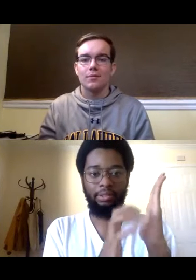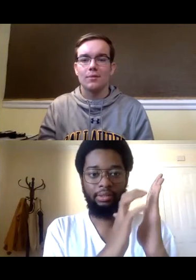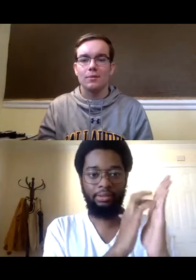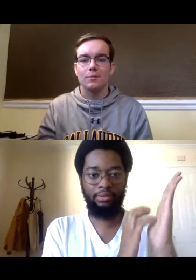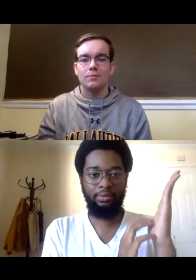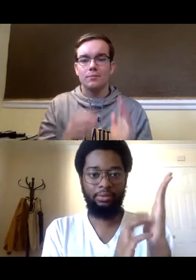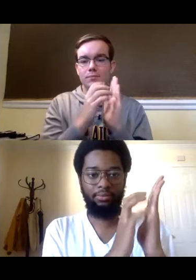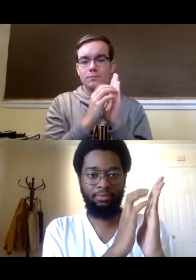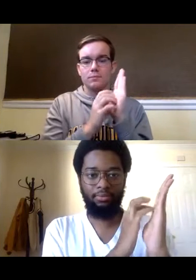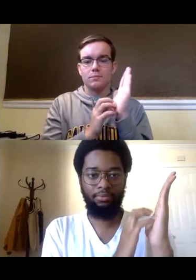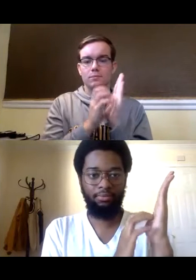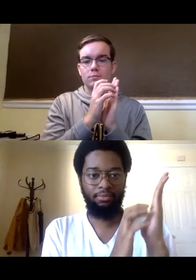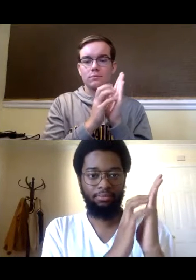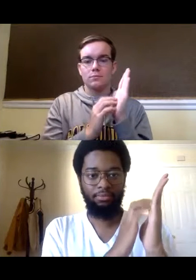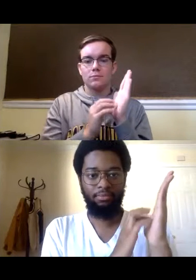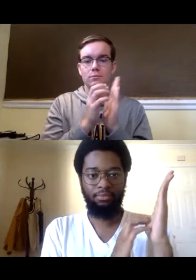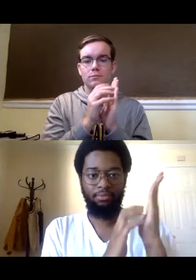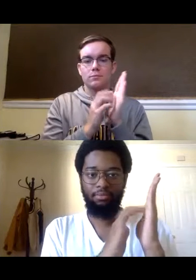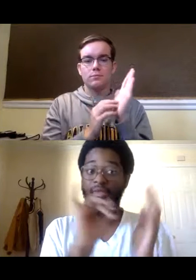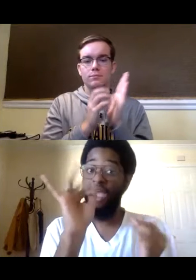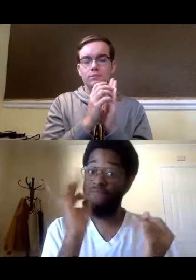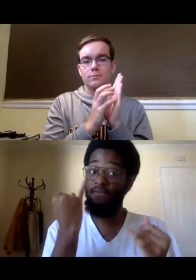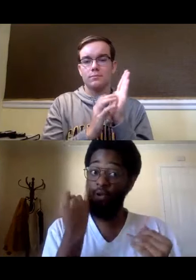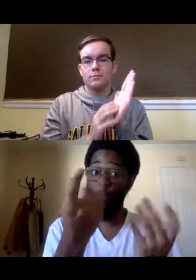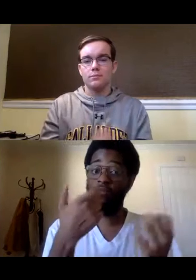way. Calculator.